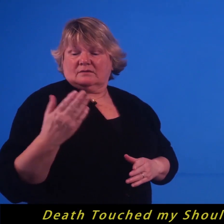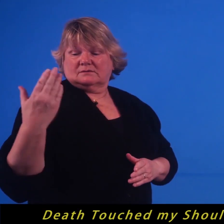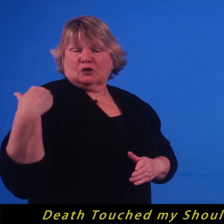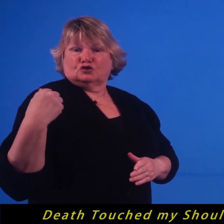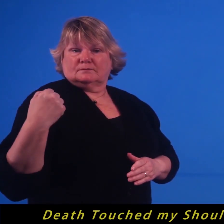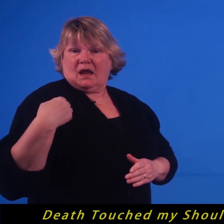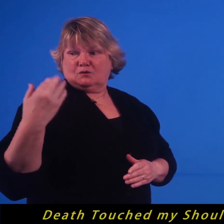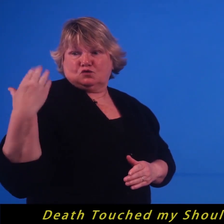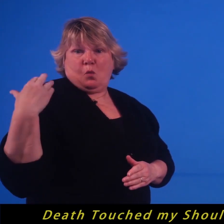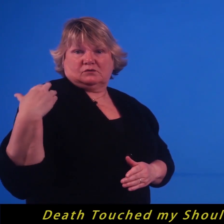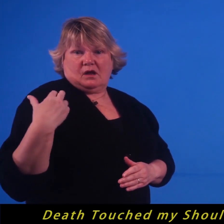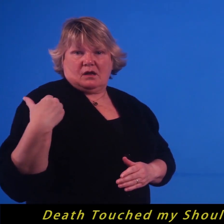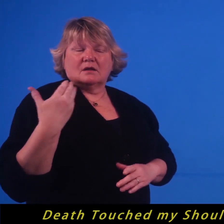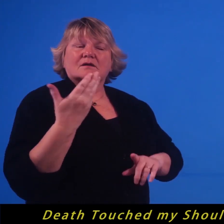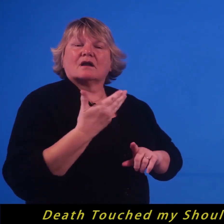Death touched my shoulder.